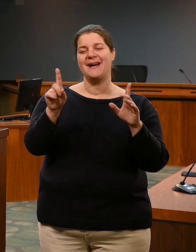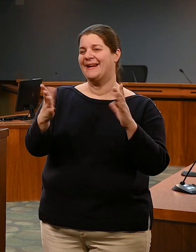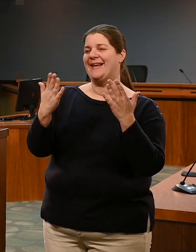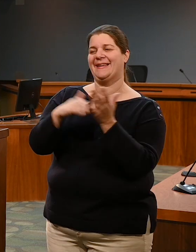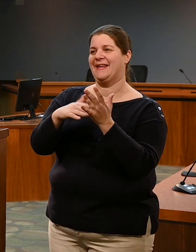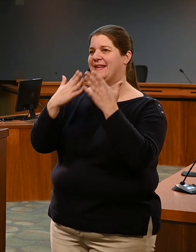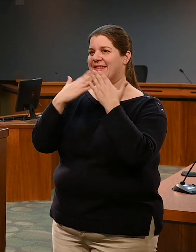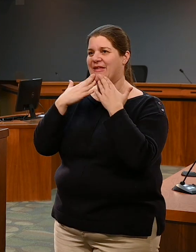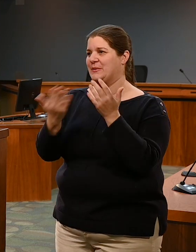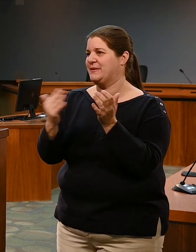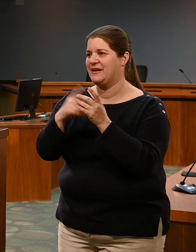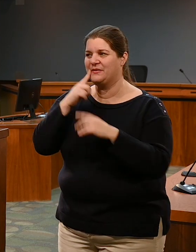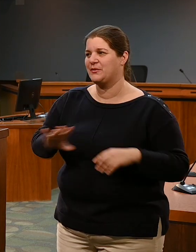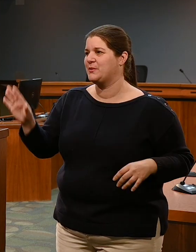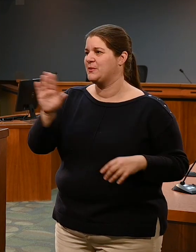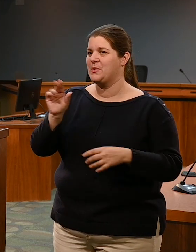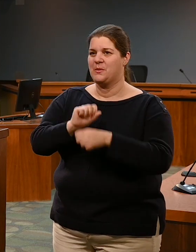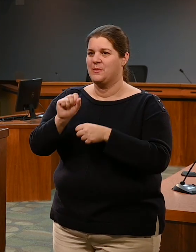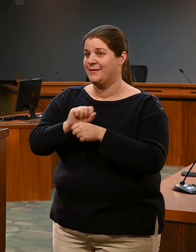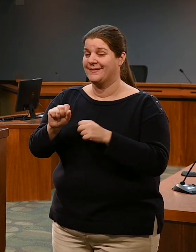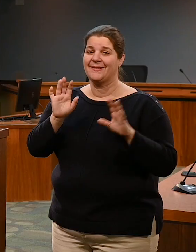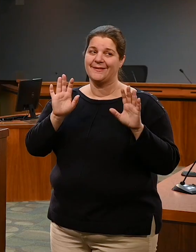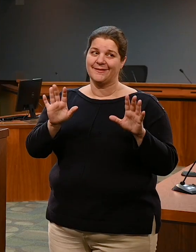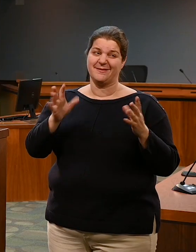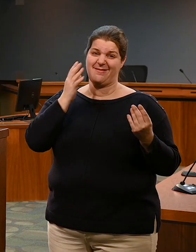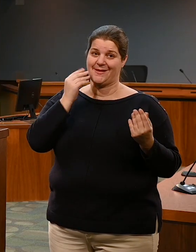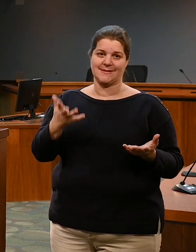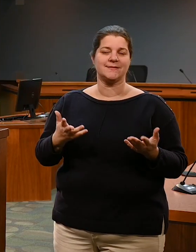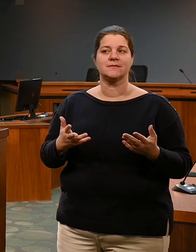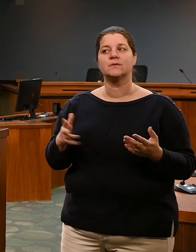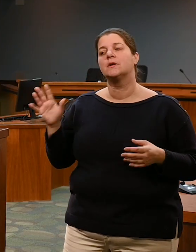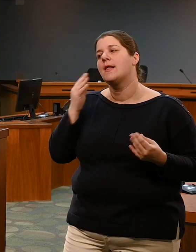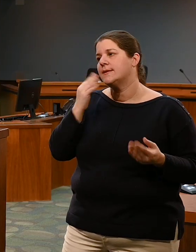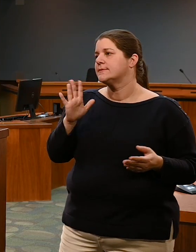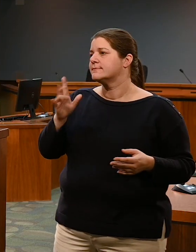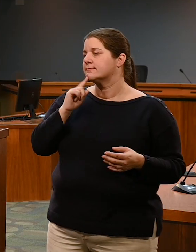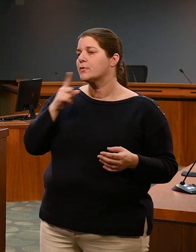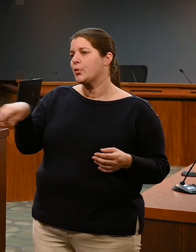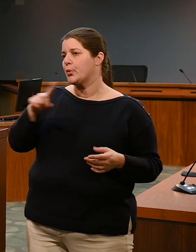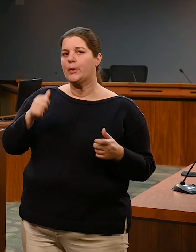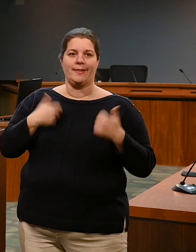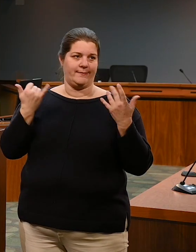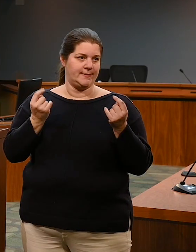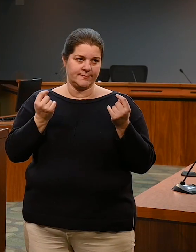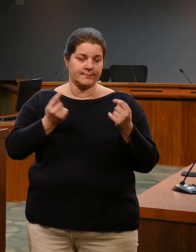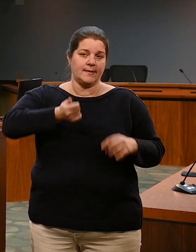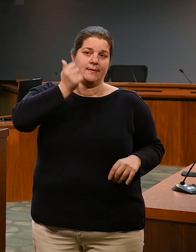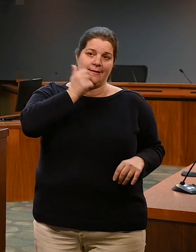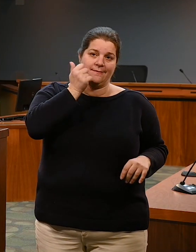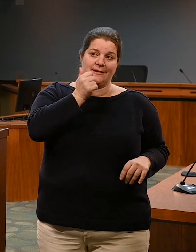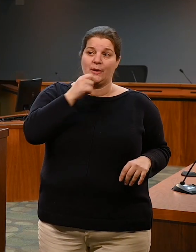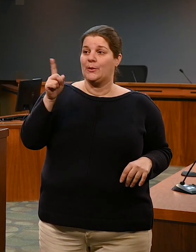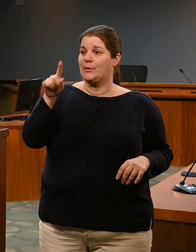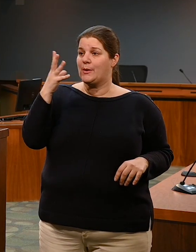county executive said, for your work. Listen, y'all live this. This is day in and day out. You know, a lot of you all are leaving here and you're